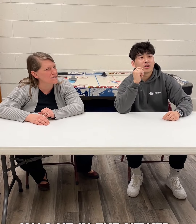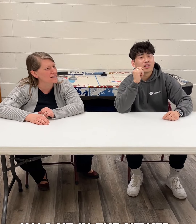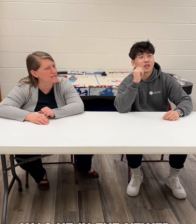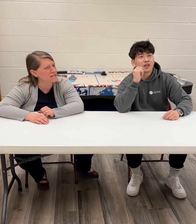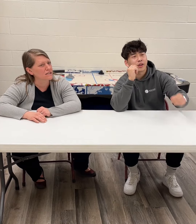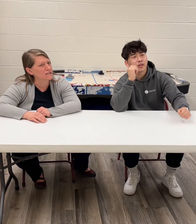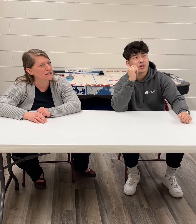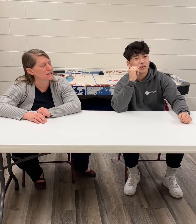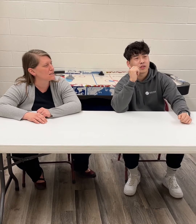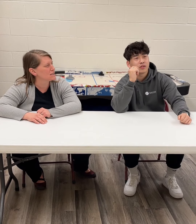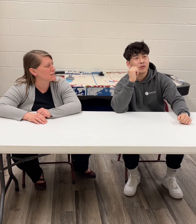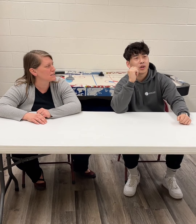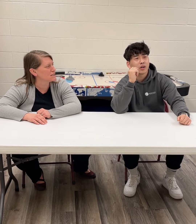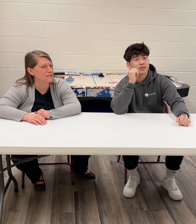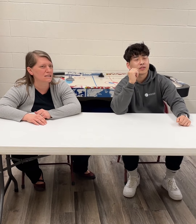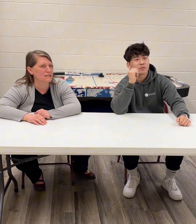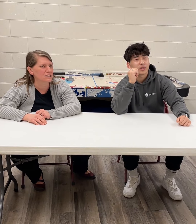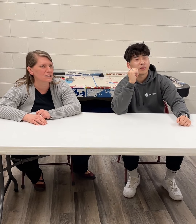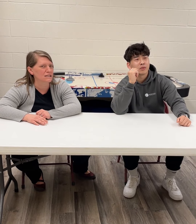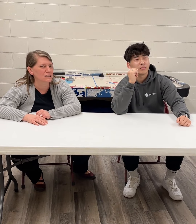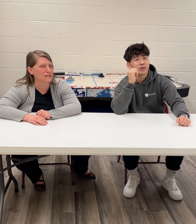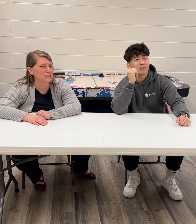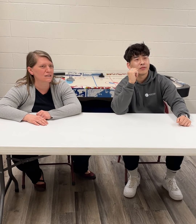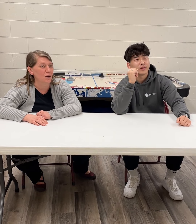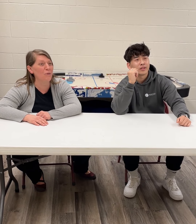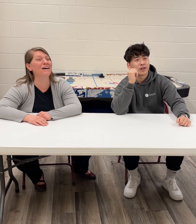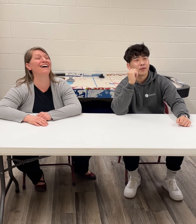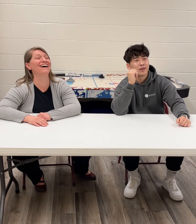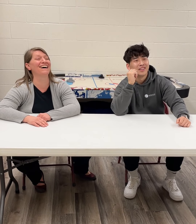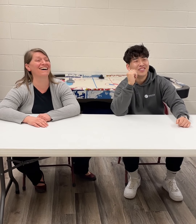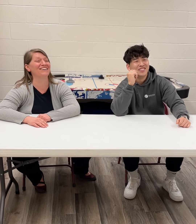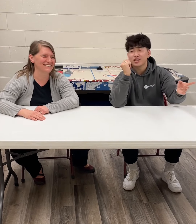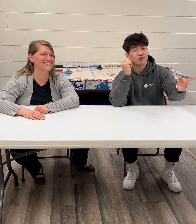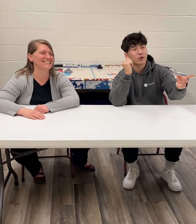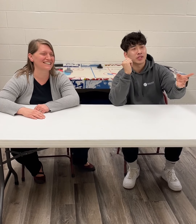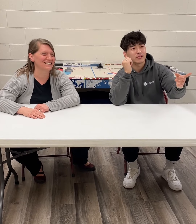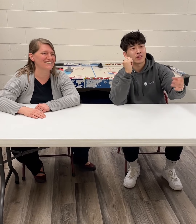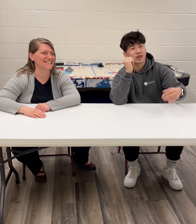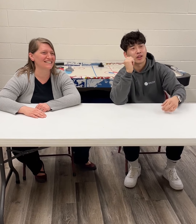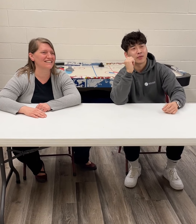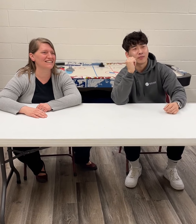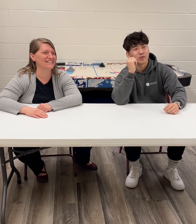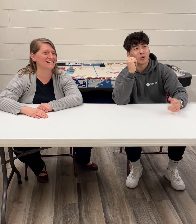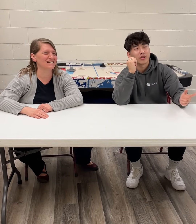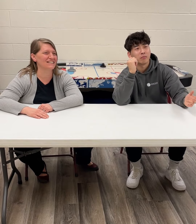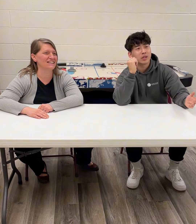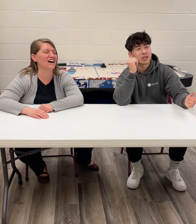i think he was in the new uh despicable me movie he did the voice for um one of the minions